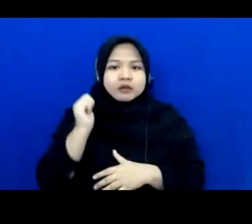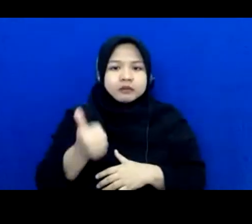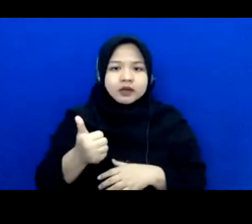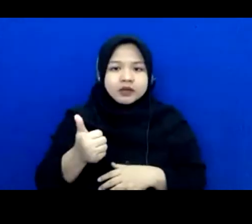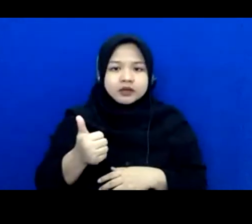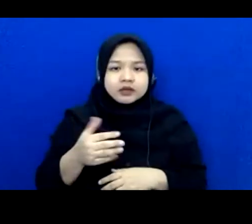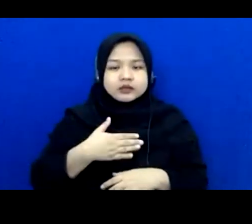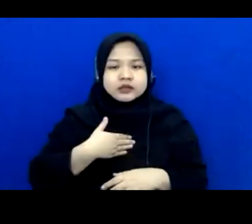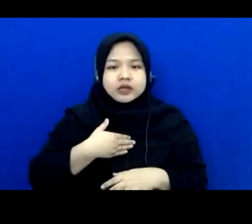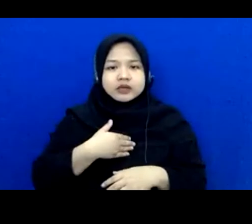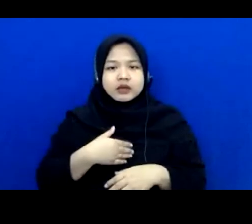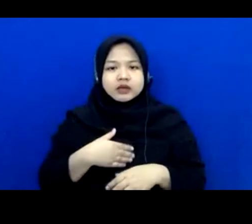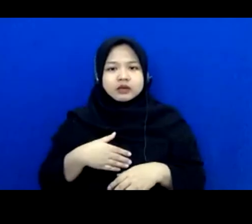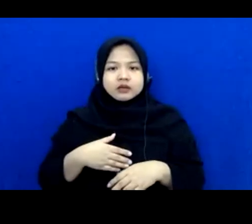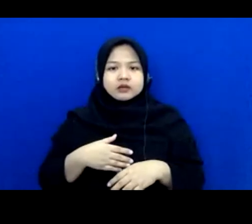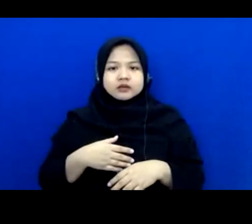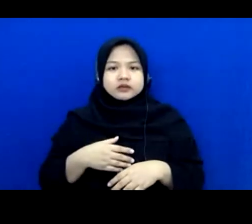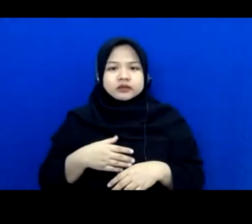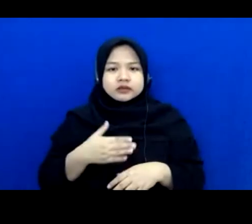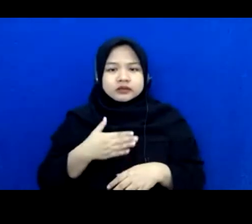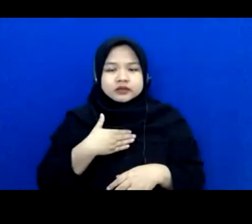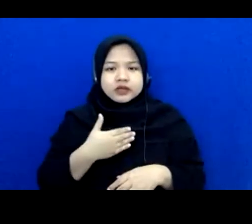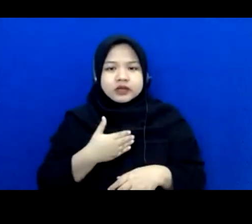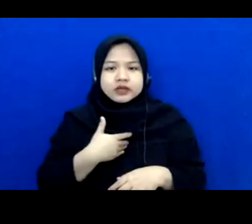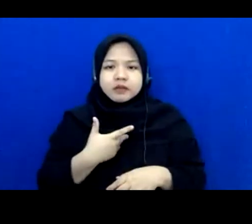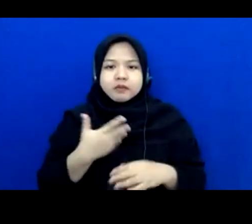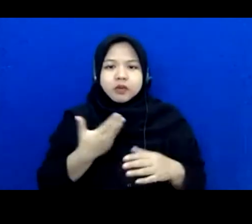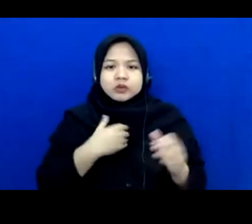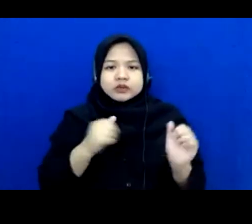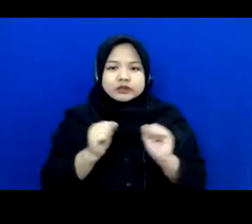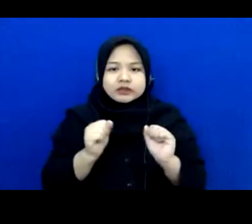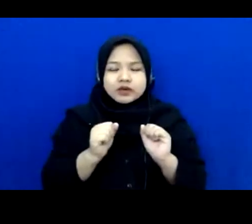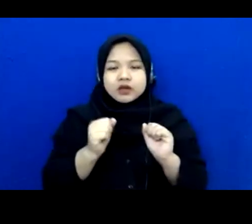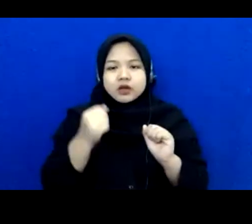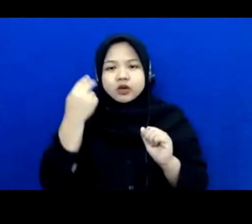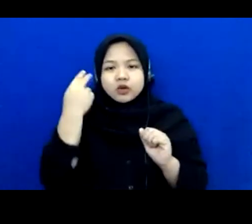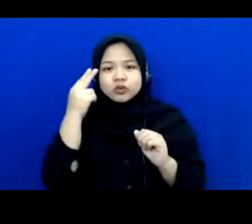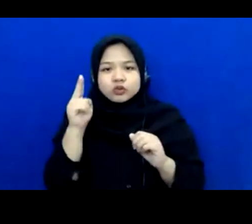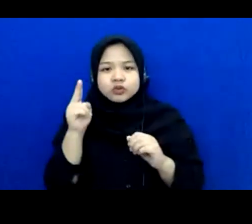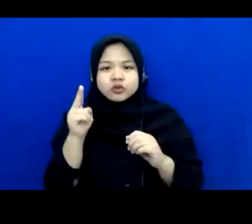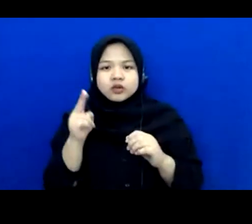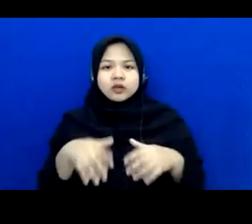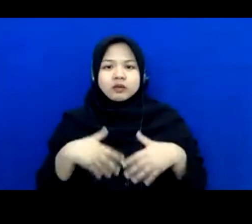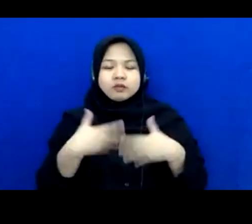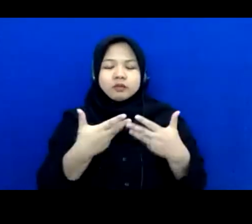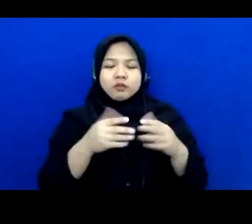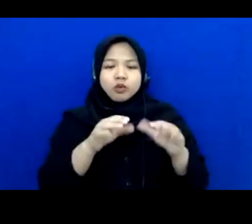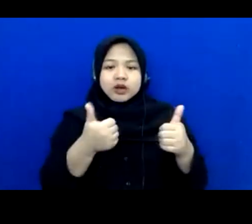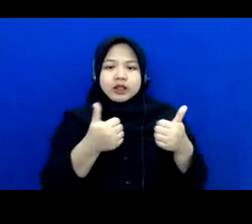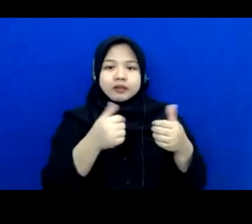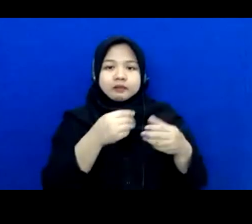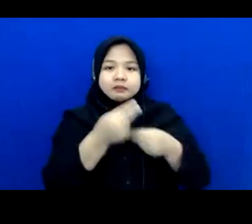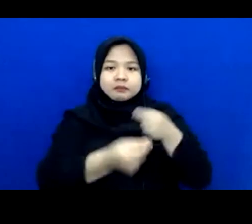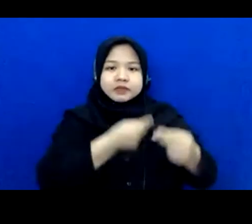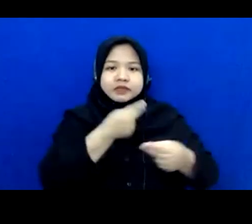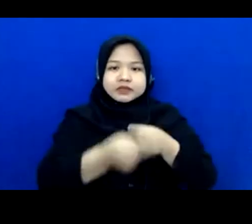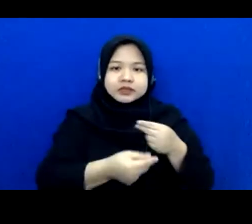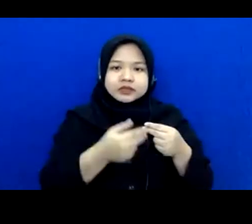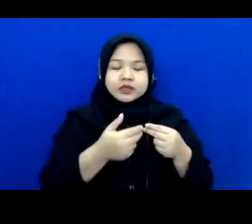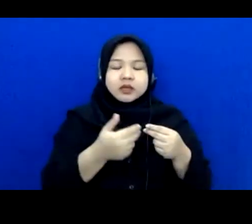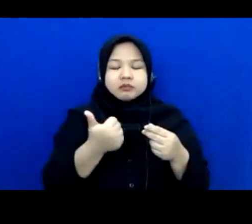I guess our very, very immediate priority is around really proving our business model and then seeking further